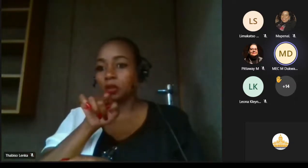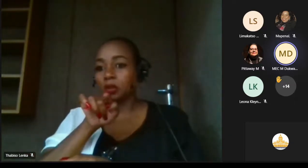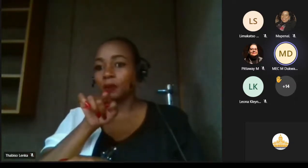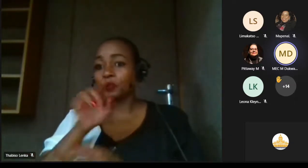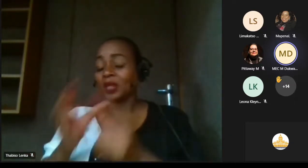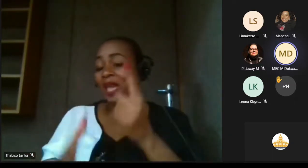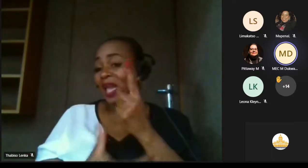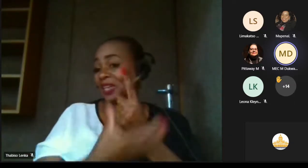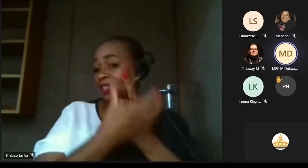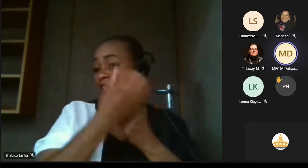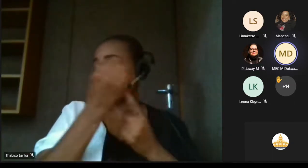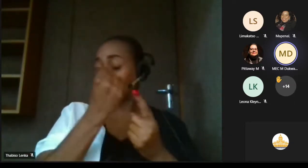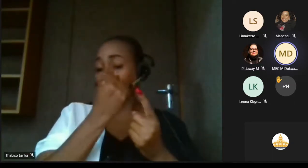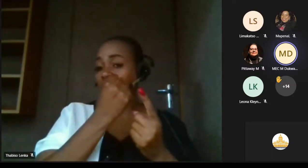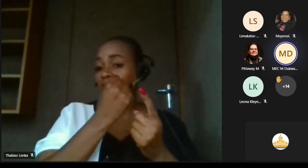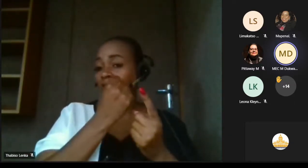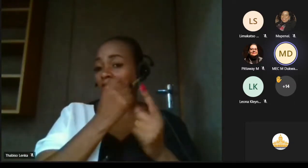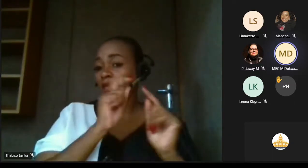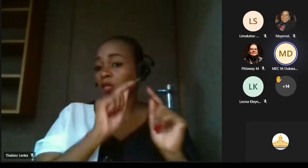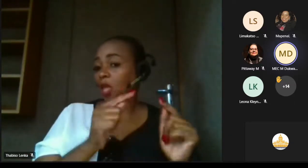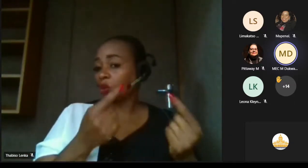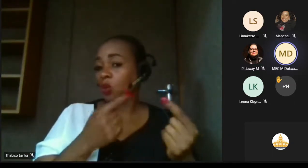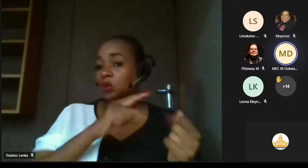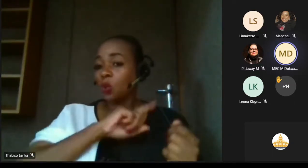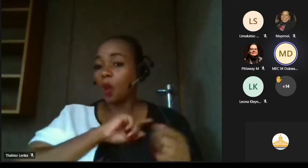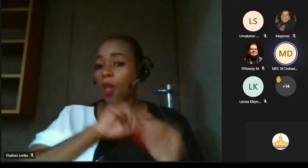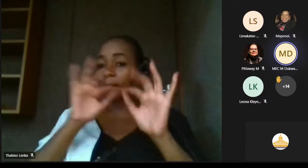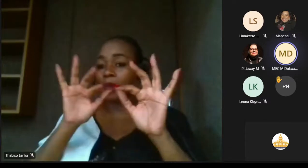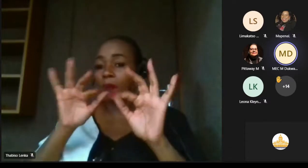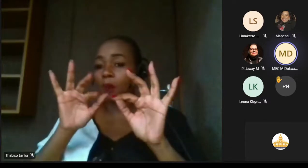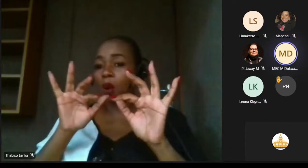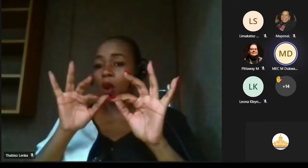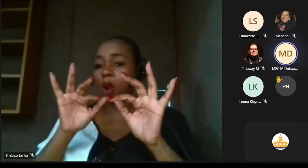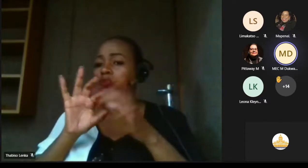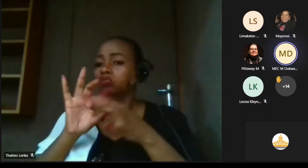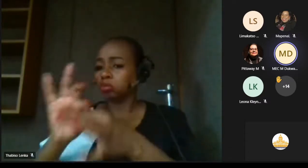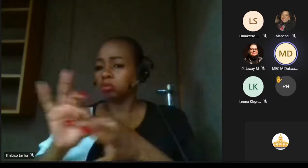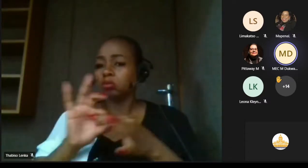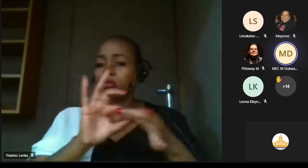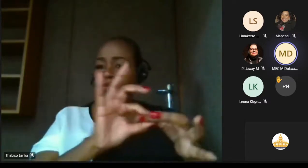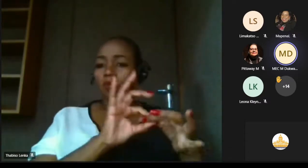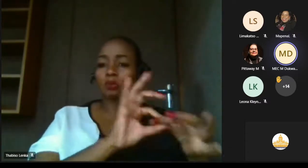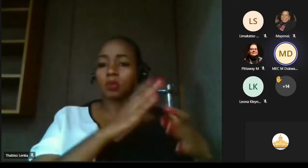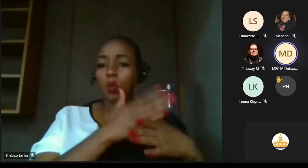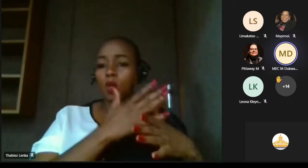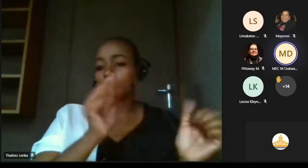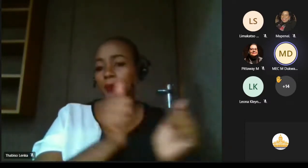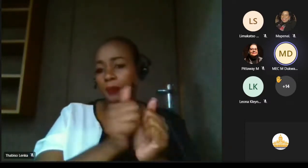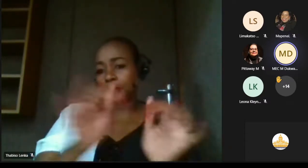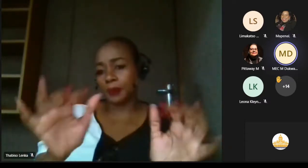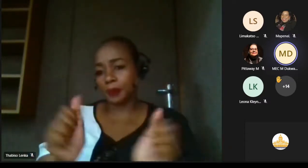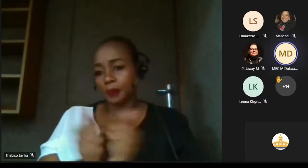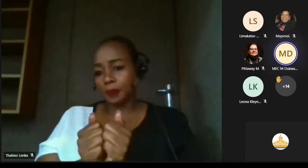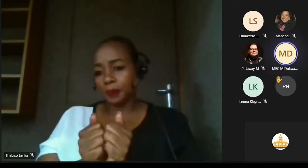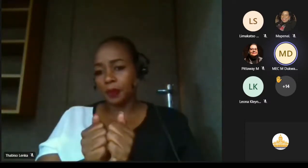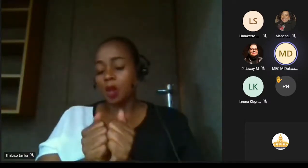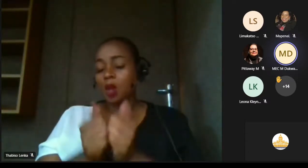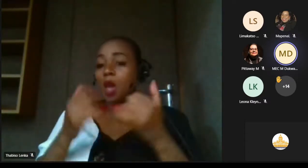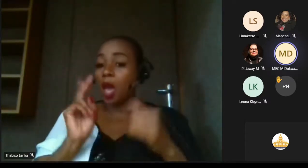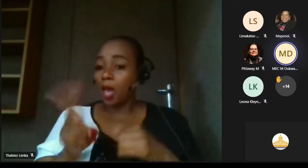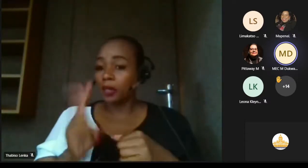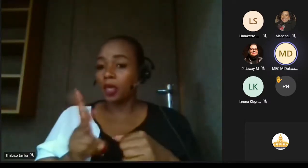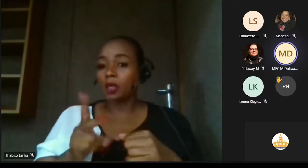full cooperation we received from different political formations represented here, and indeed